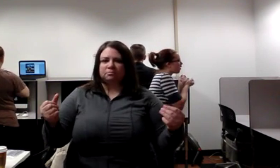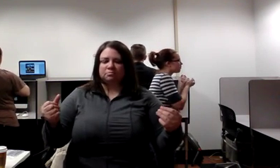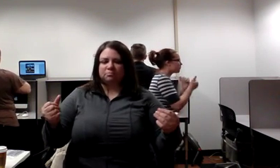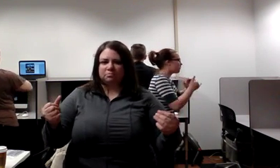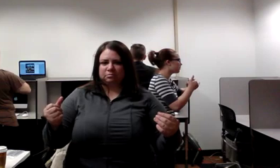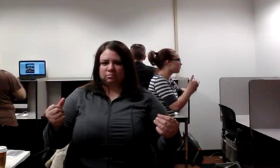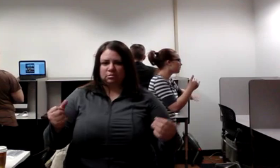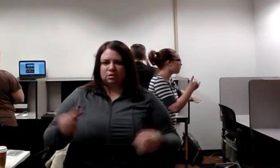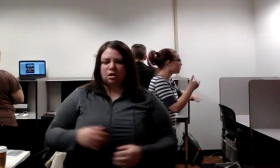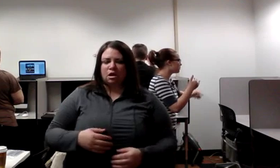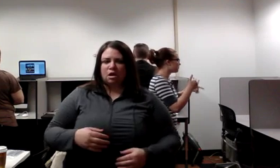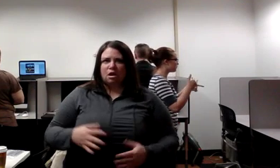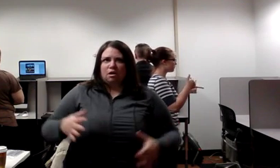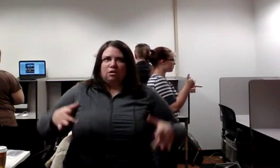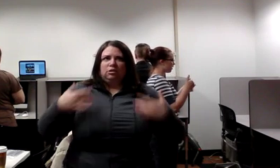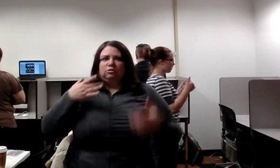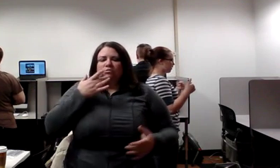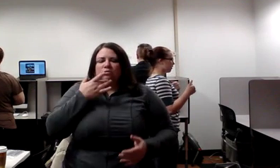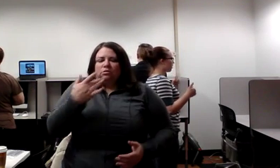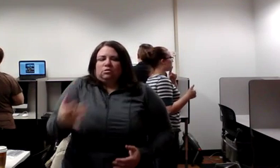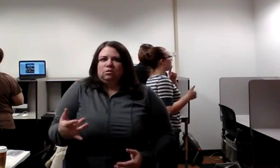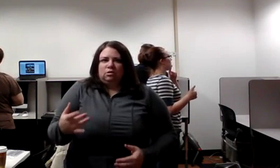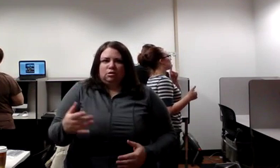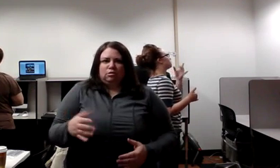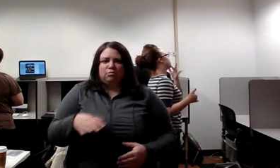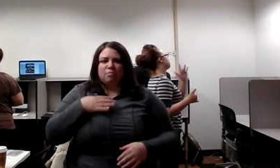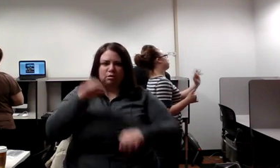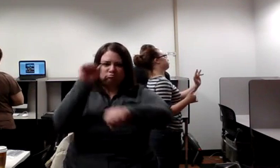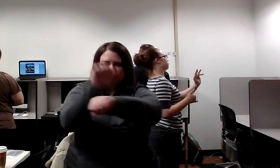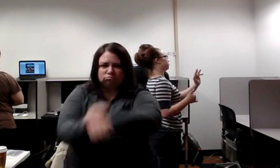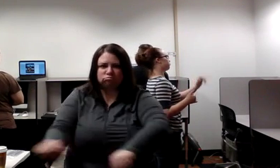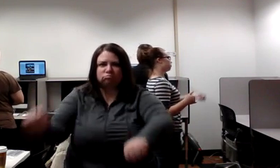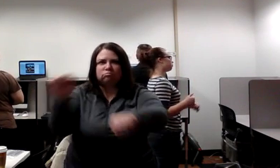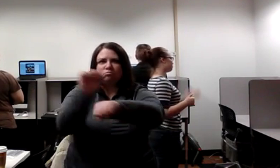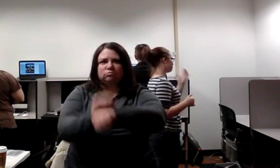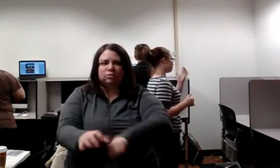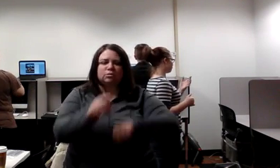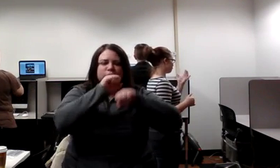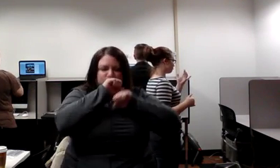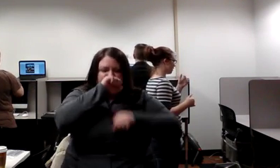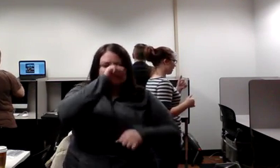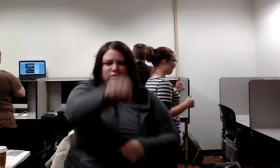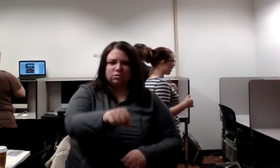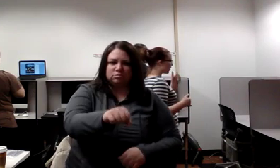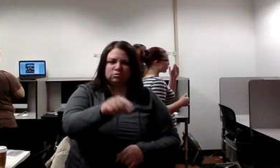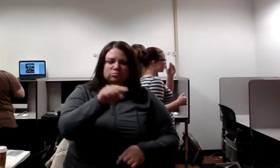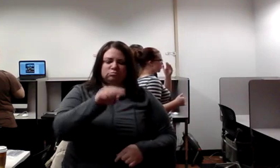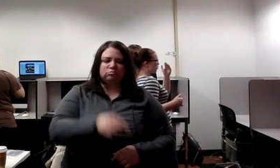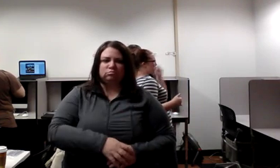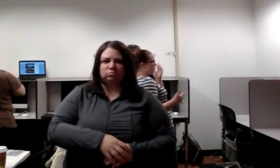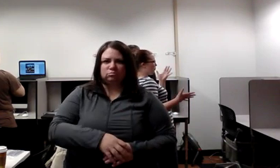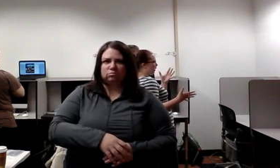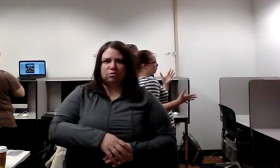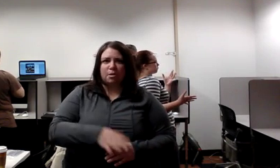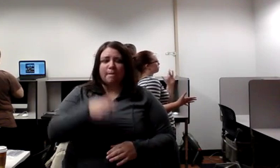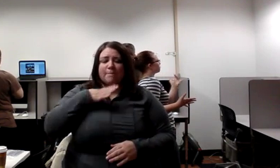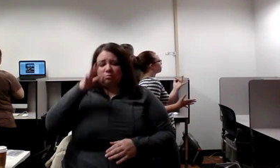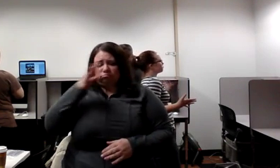I was lucky. I found what I loved to do early in life. Woz and I started Apple in my parents' garage when I was 20.